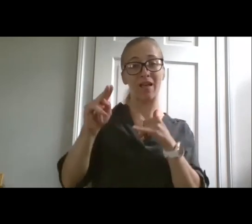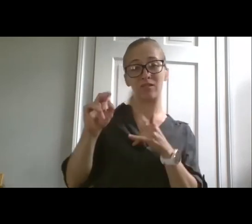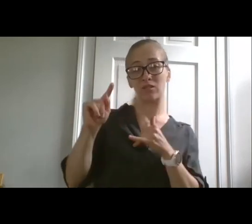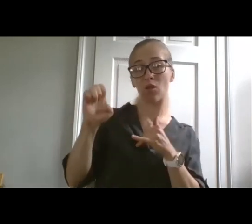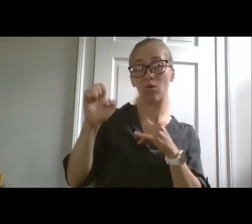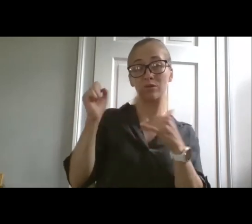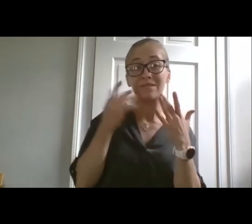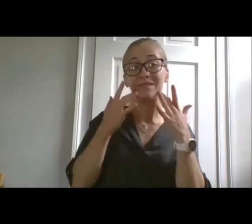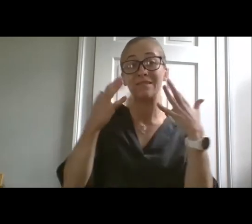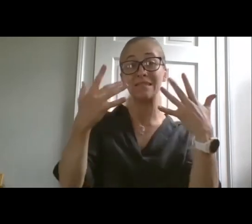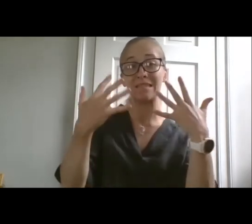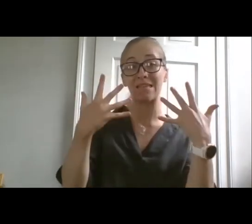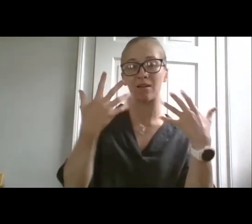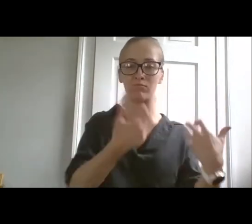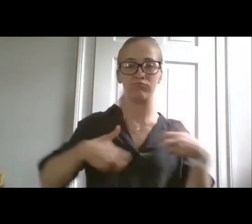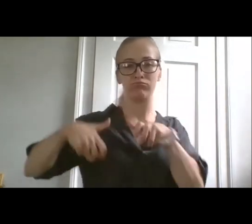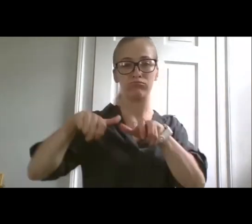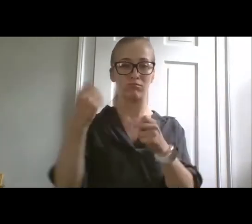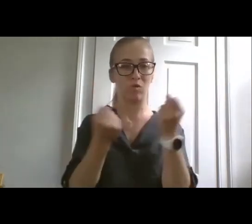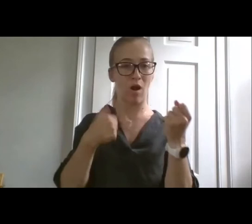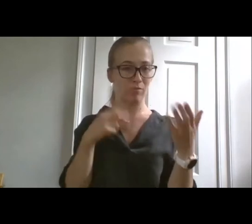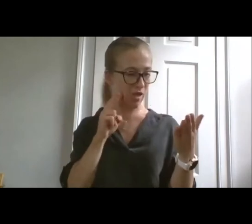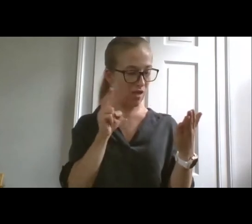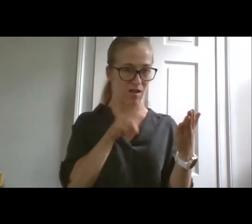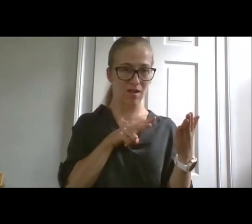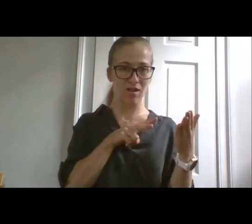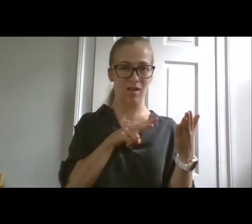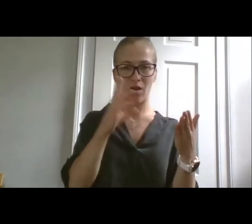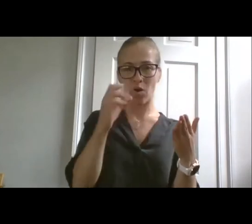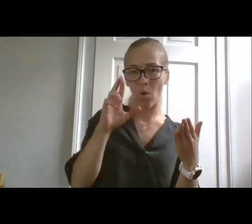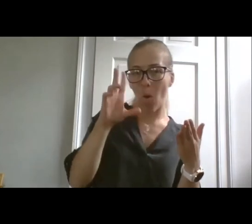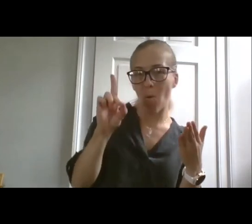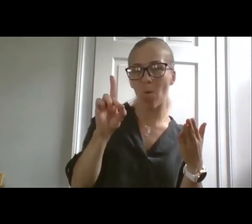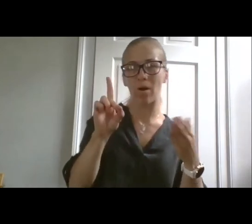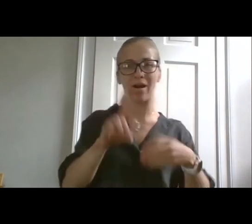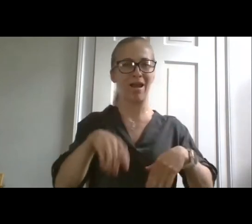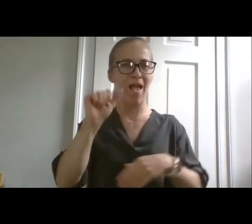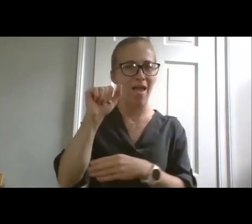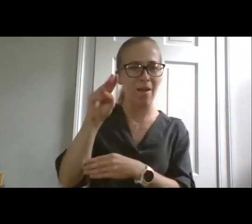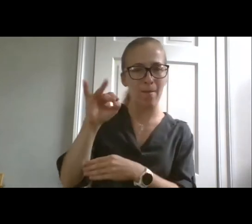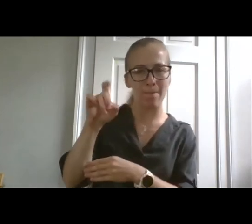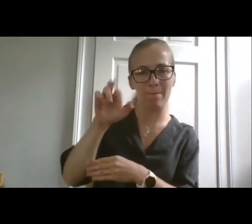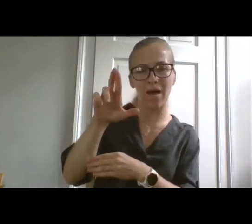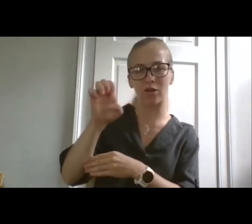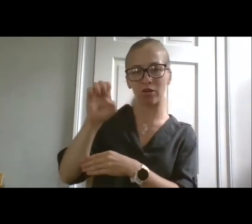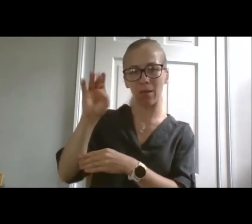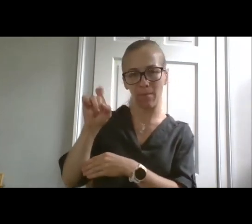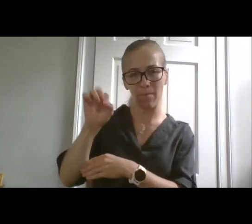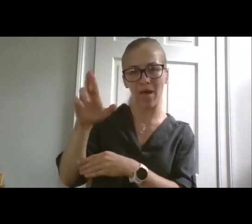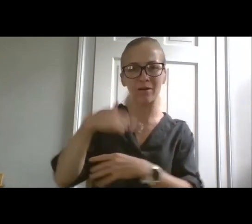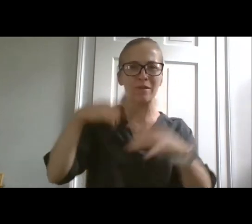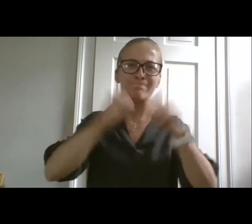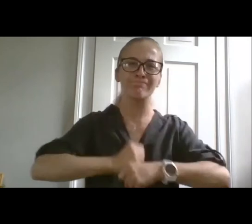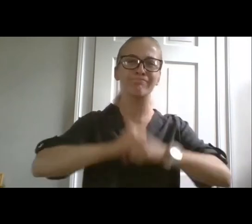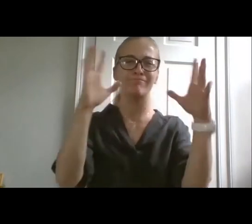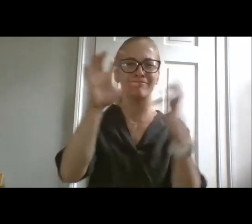Out in the car, while looking at its notes and chord symbols, all A minors and E minors, I imagine a